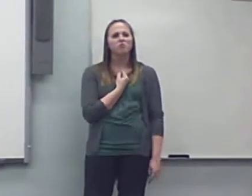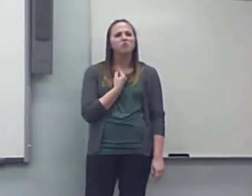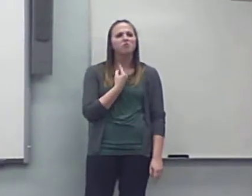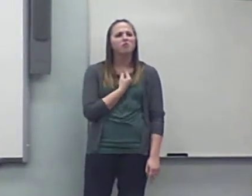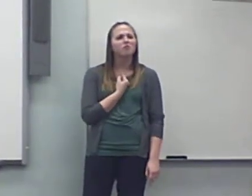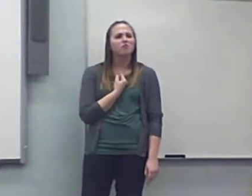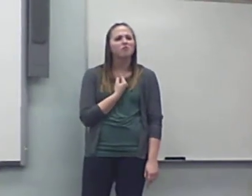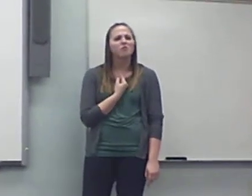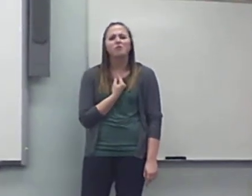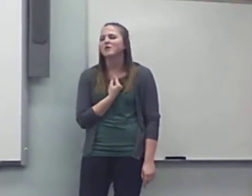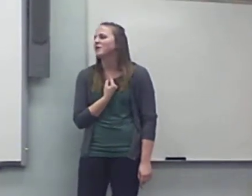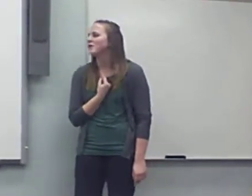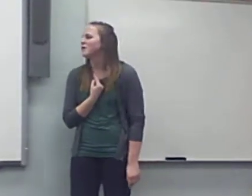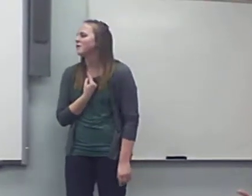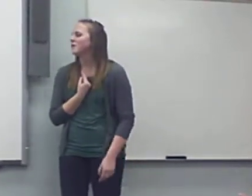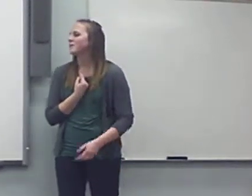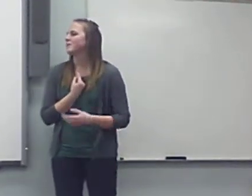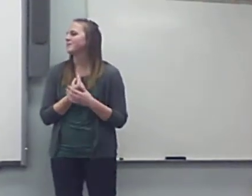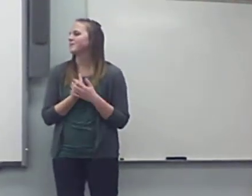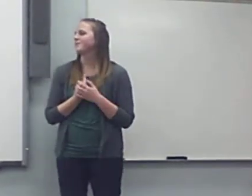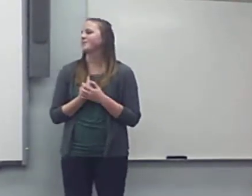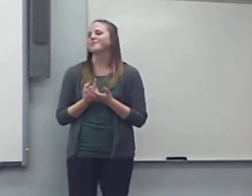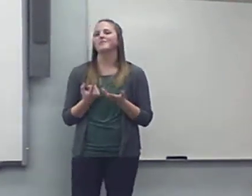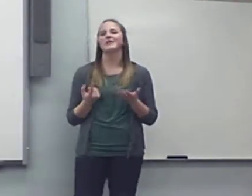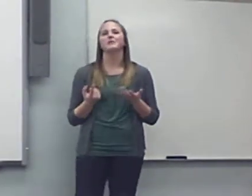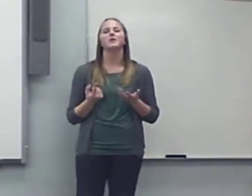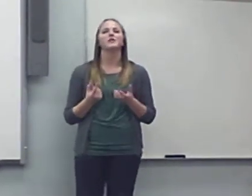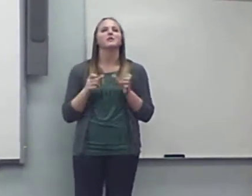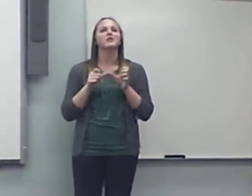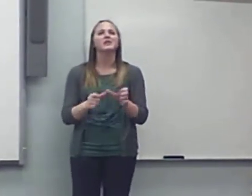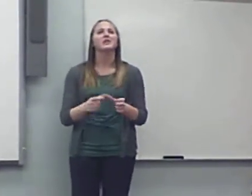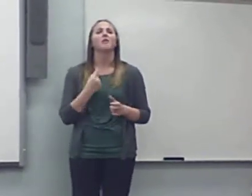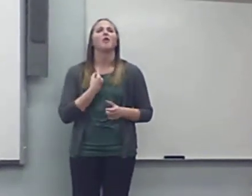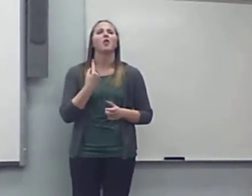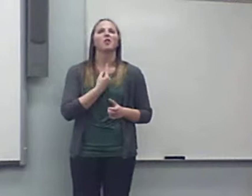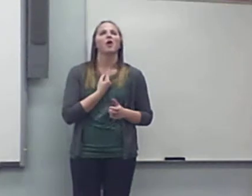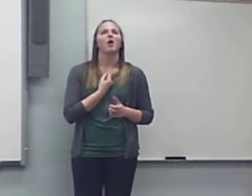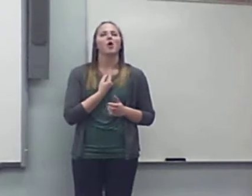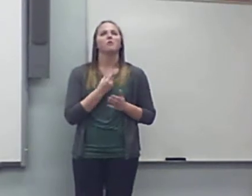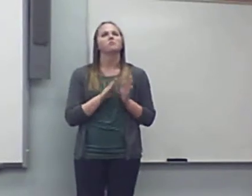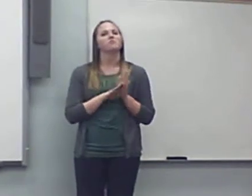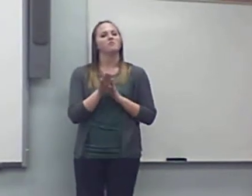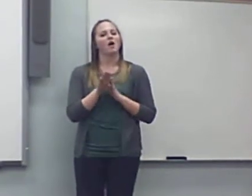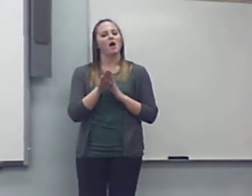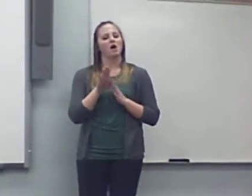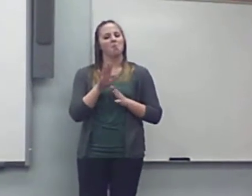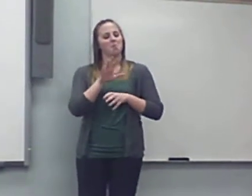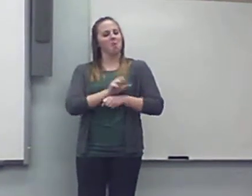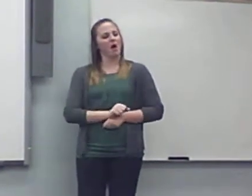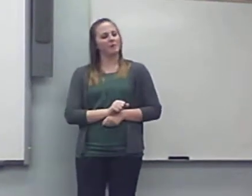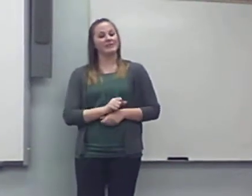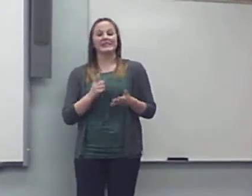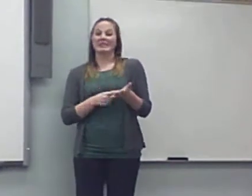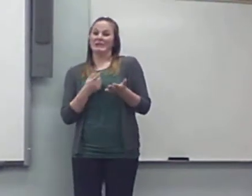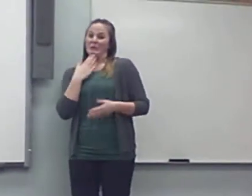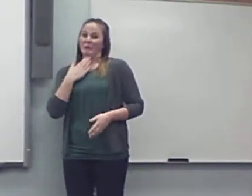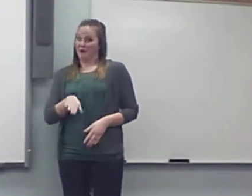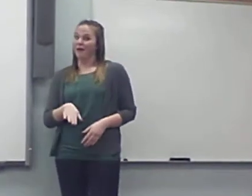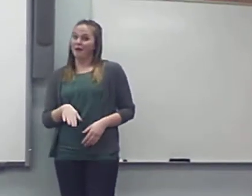just doing what you're doing, which sometimes develops bad habits, which sometimes, you know, but you can do that in any of these. If you're only doing